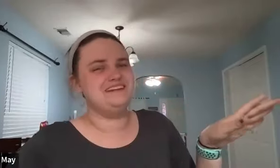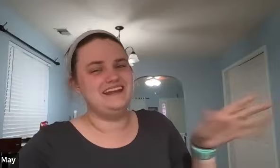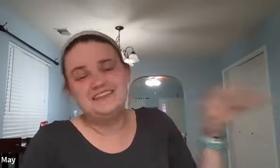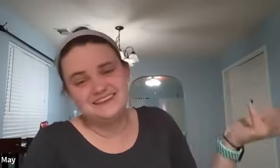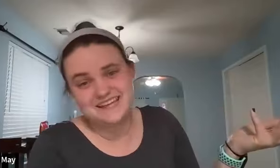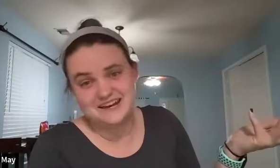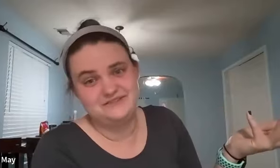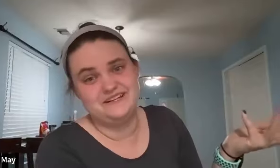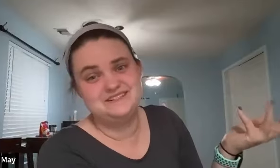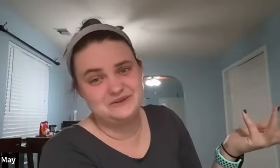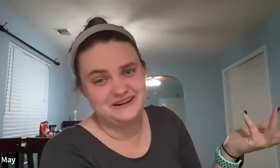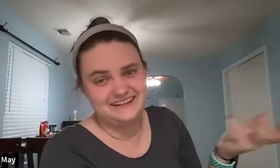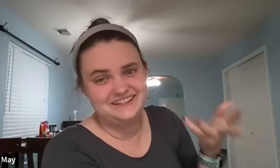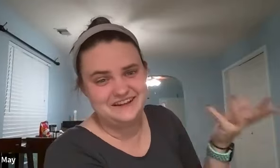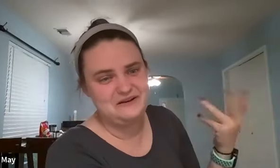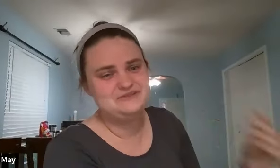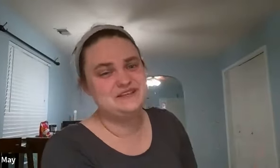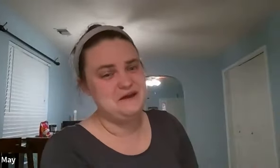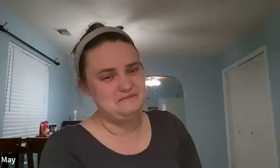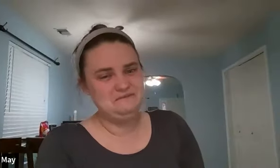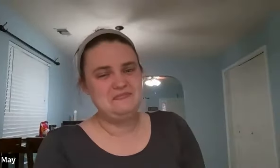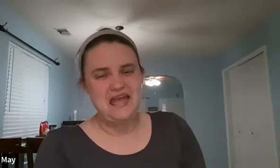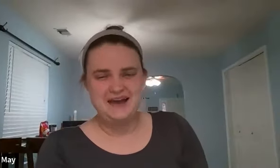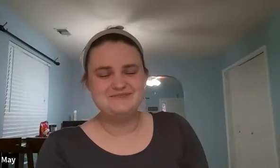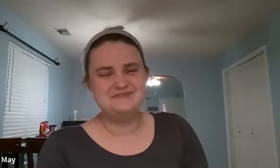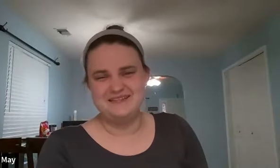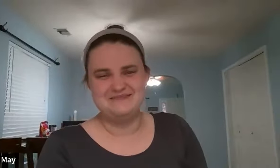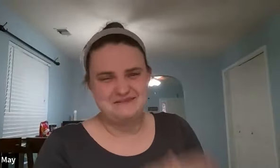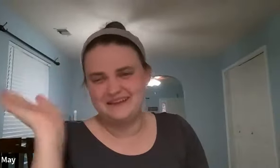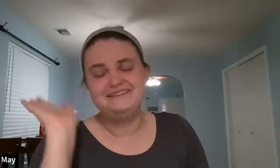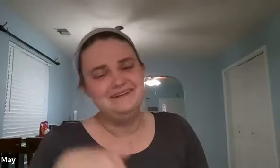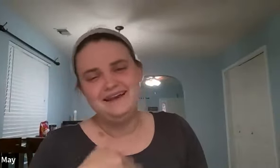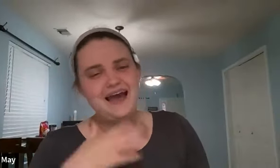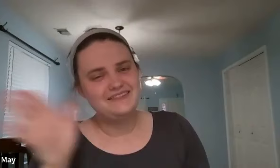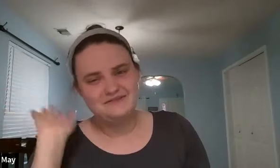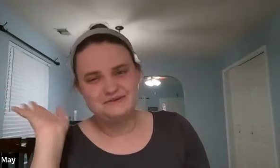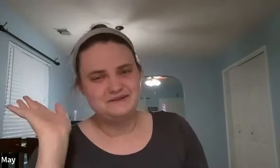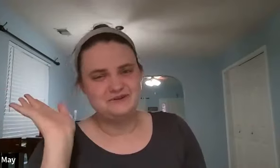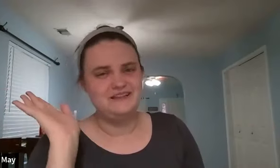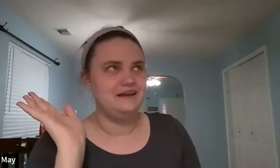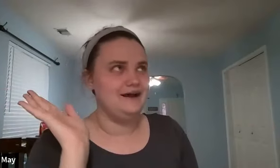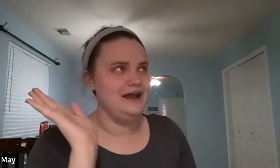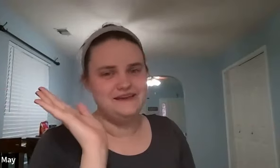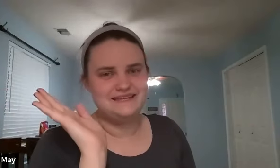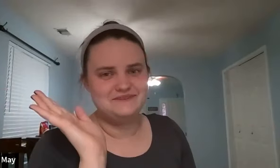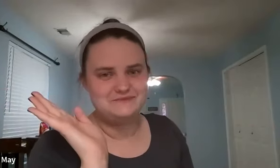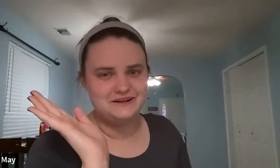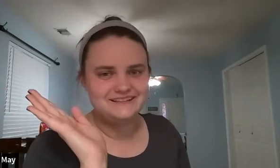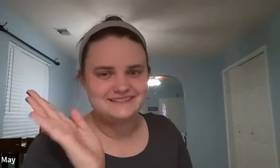And I think it's kind of a funny story, you know? So I'm so glad that I'm like, I love when people are like, I have that same experience. I'm